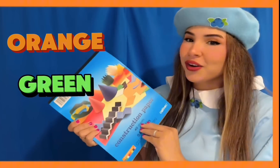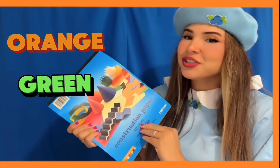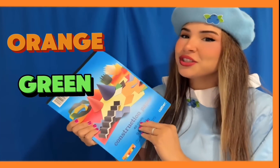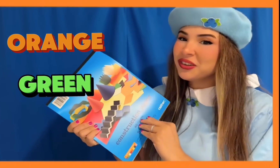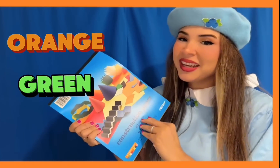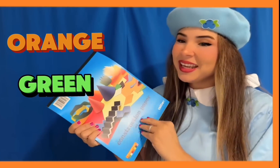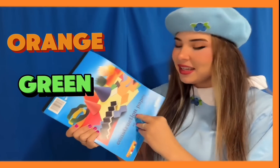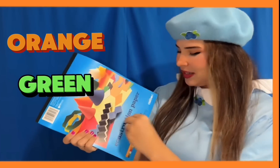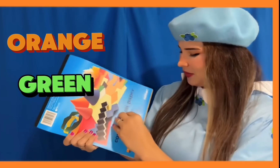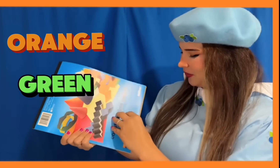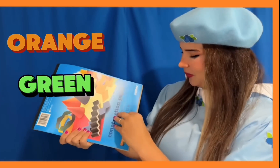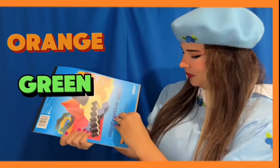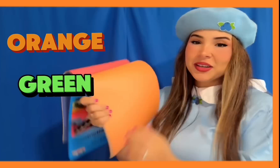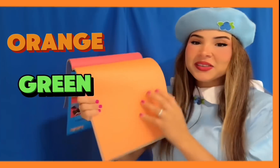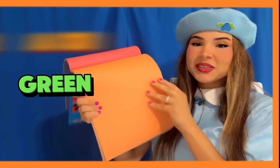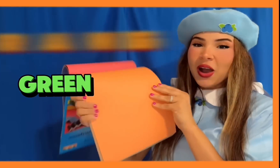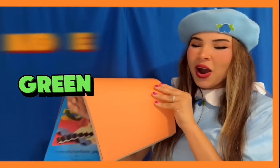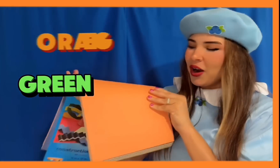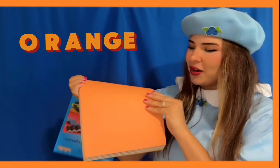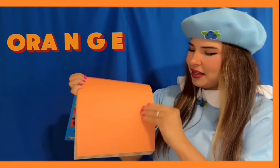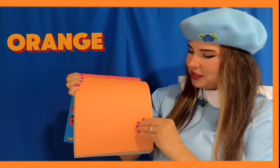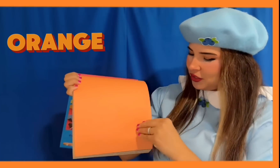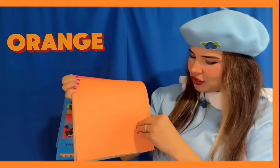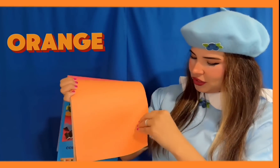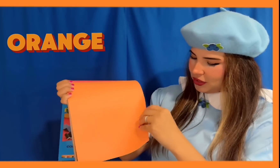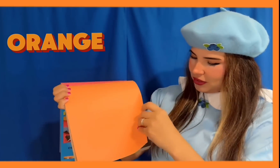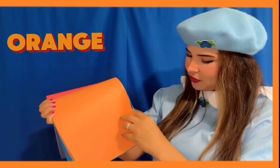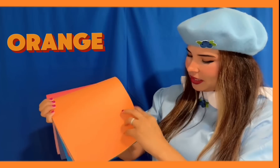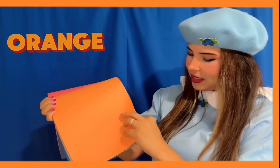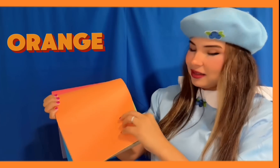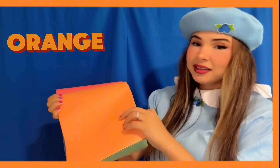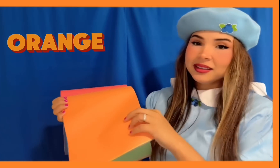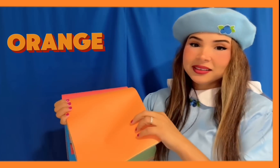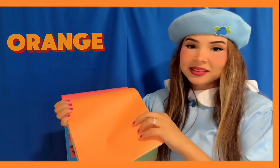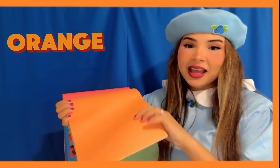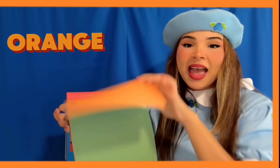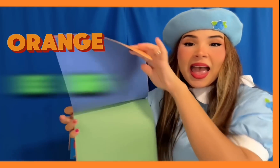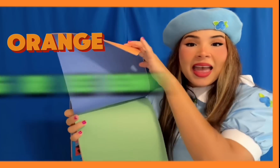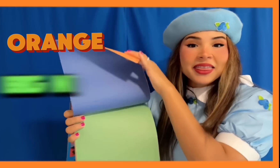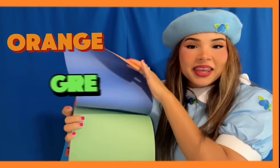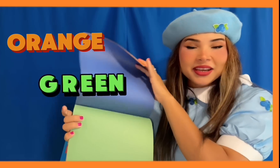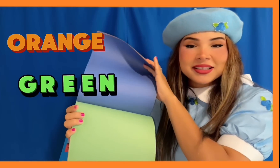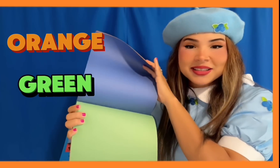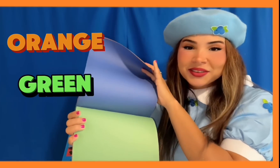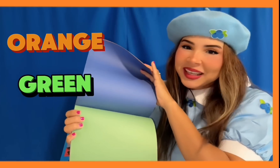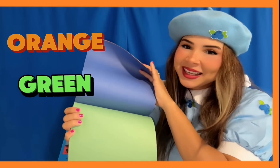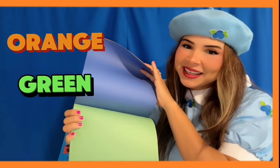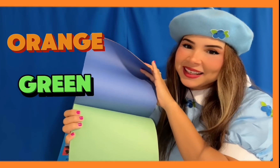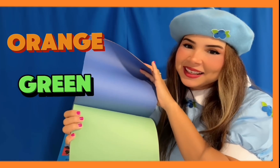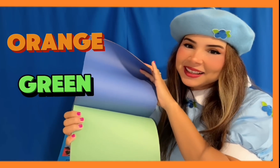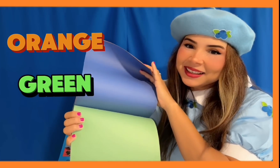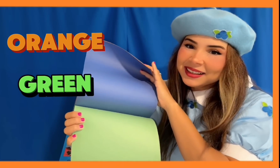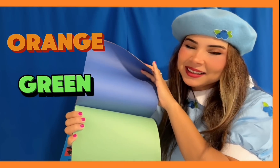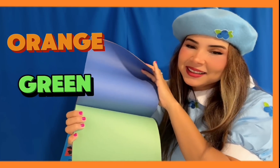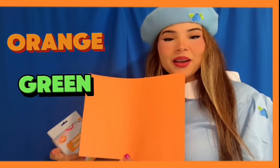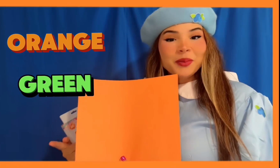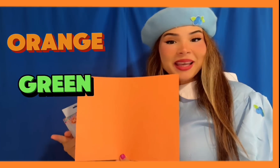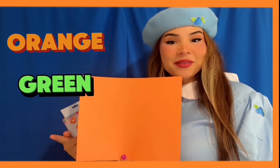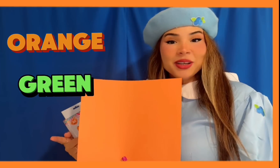and green. There's orange, green, and there's green. We have our